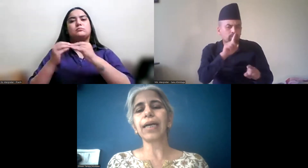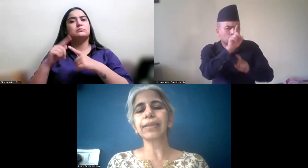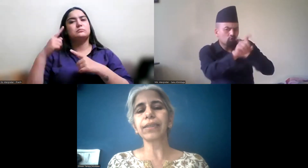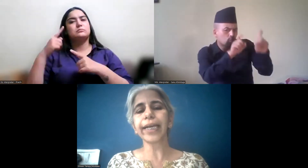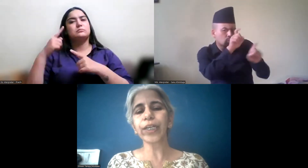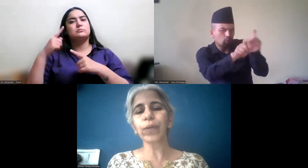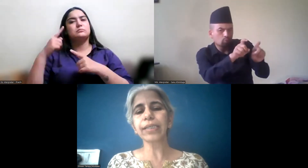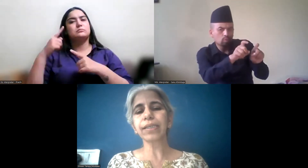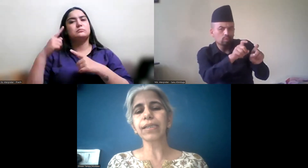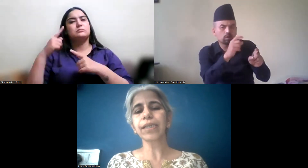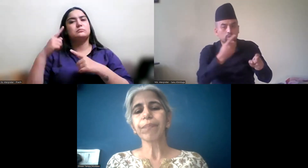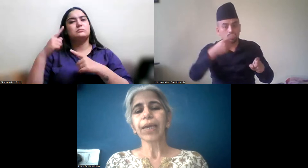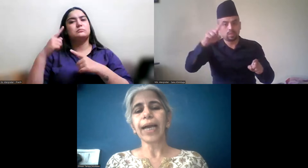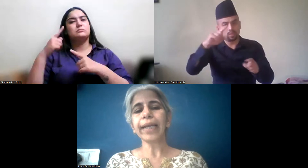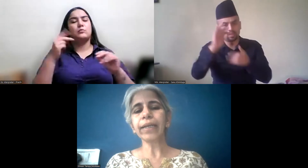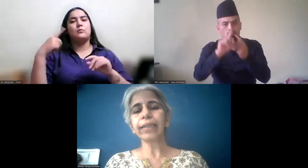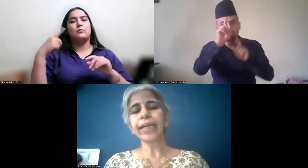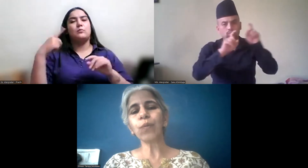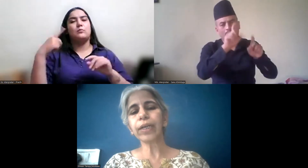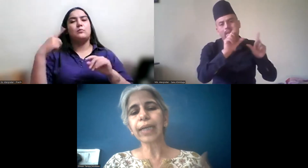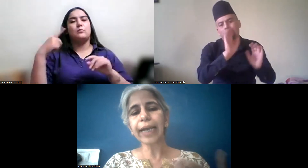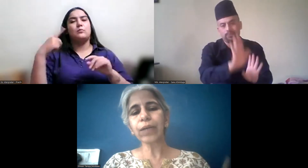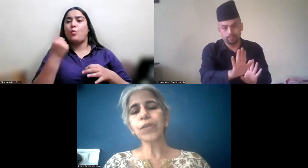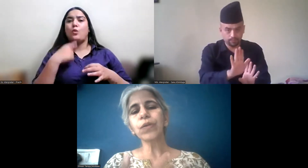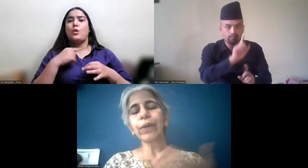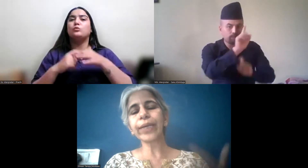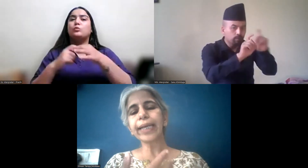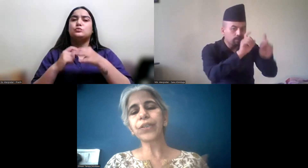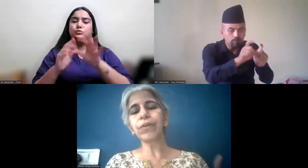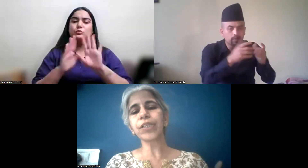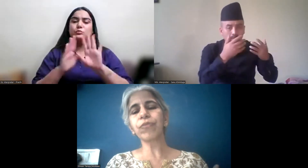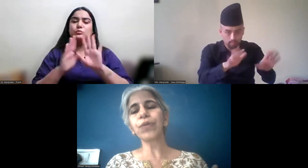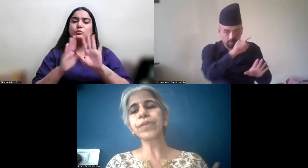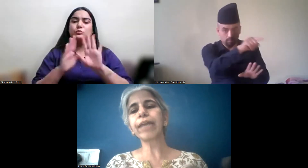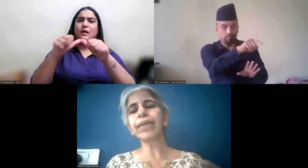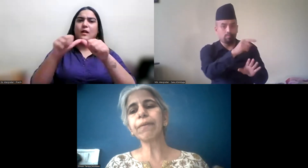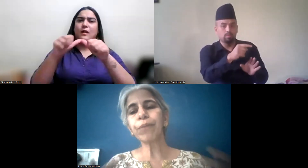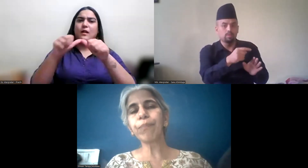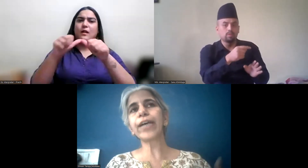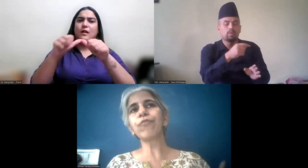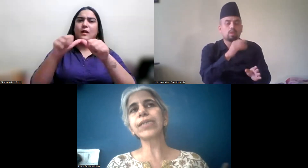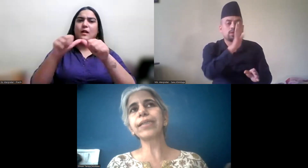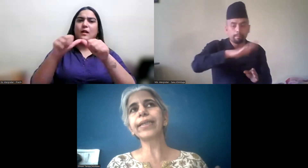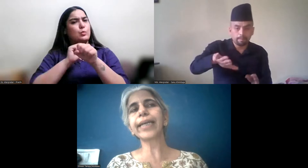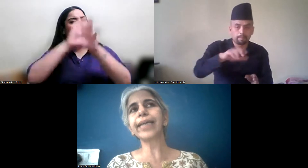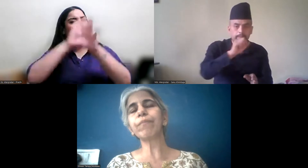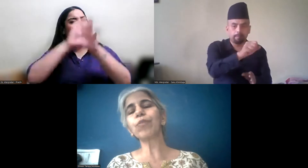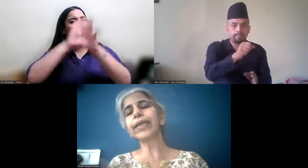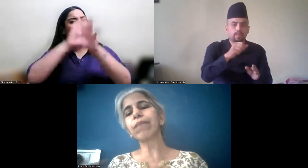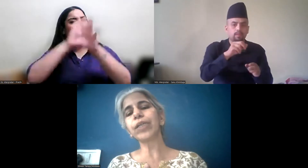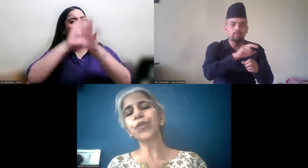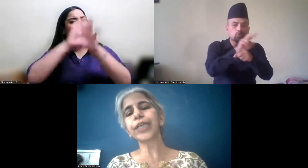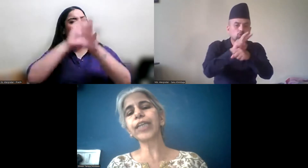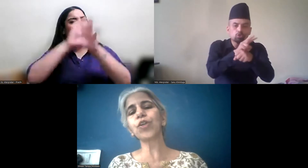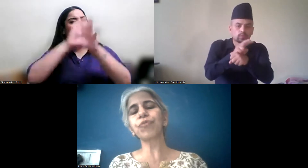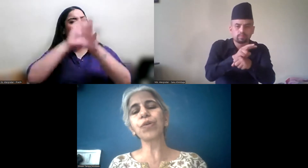and ask the right questions. And then and also when we get children's views, then we prepare or facilitate them to be